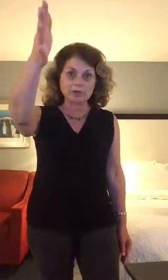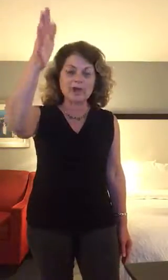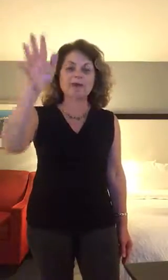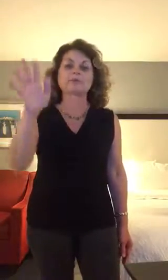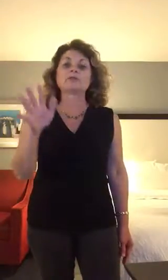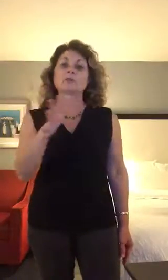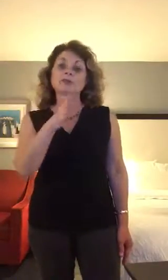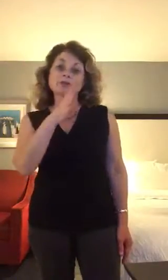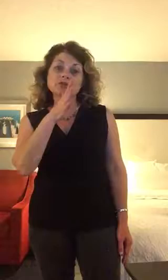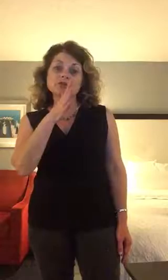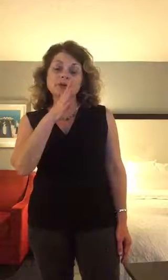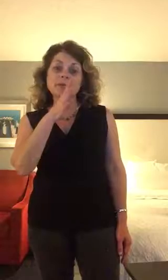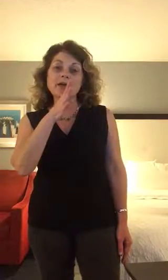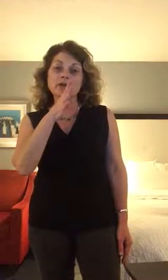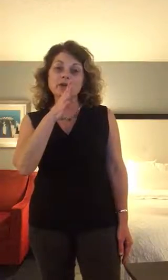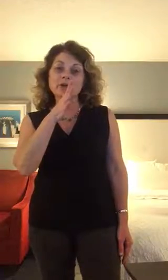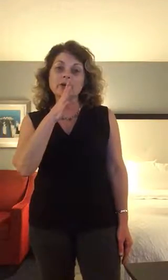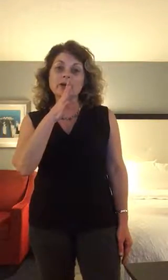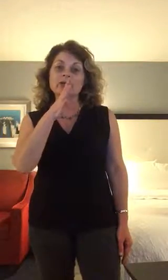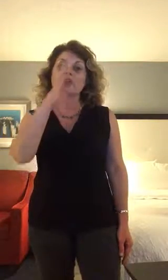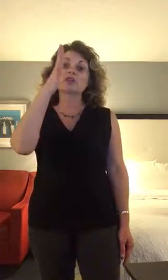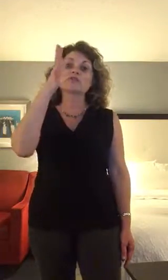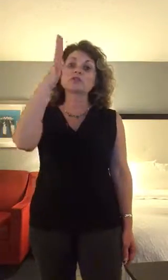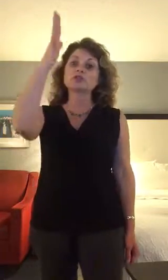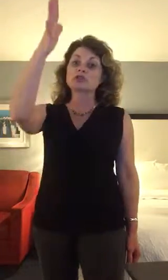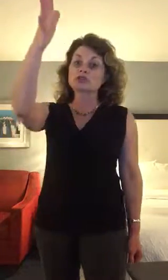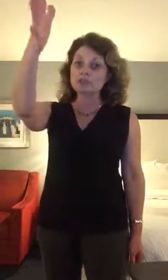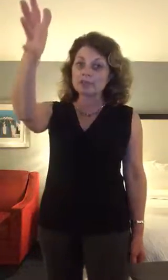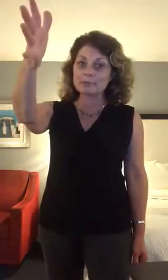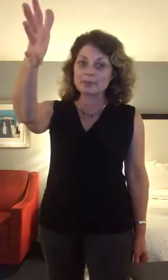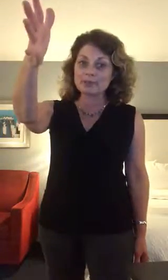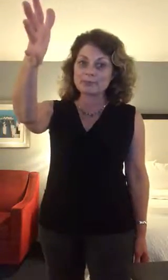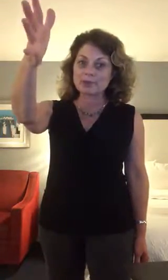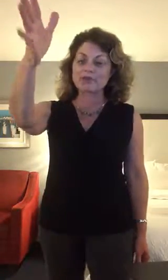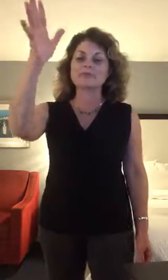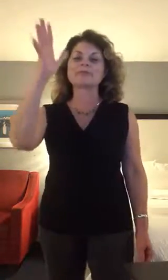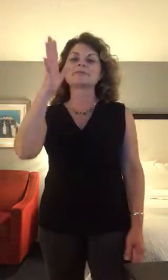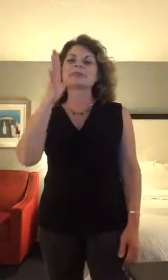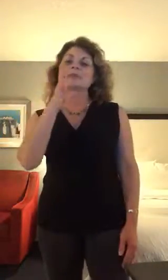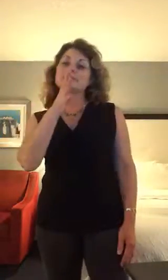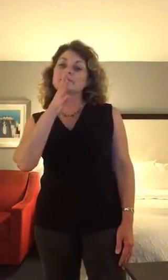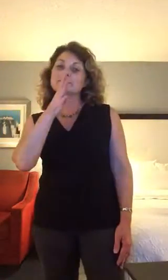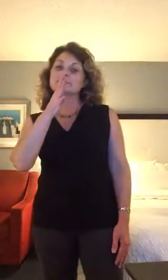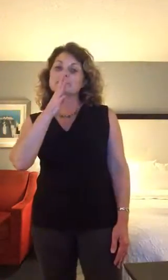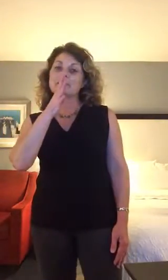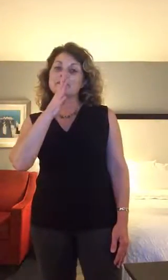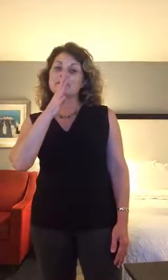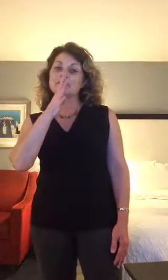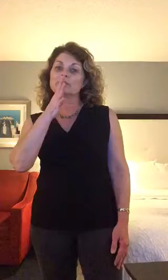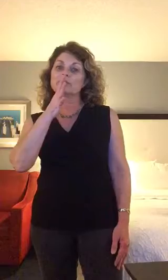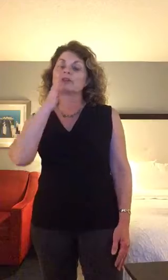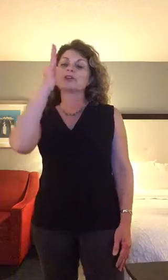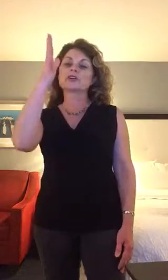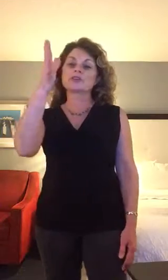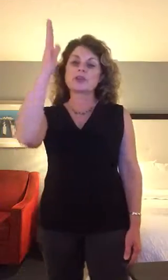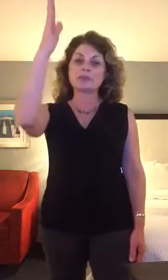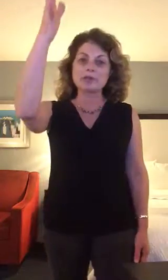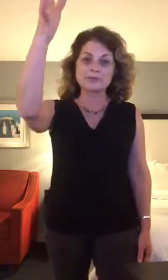will happen. Well, first you're a mother. In the future, you become a grandmother. So this is mother, grandmother.